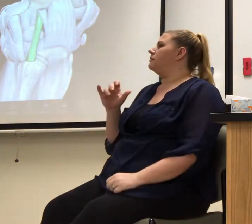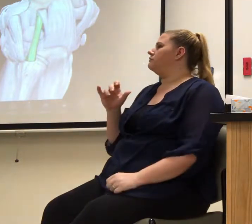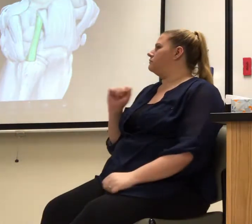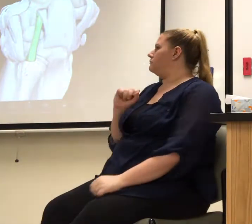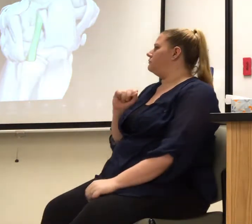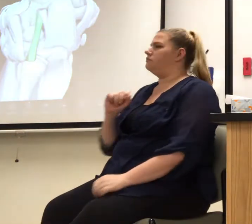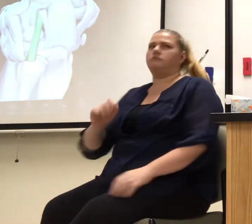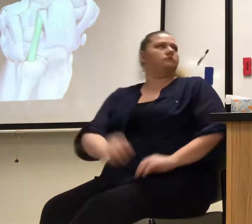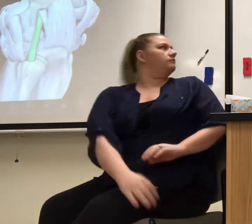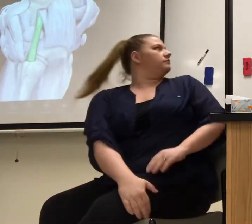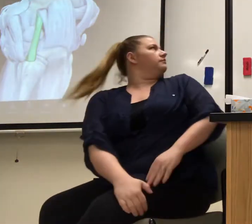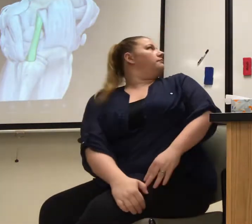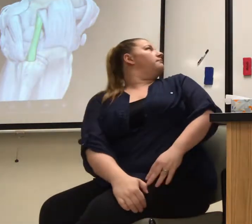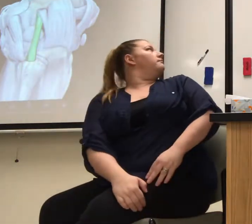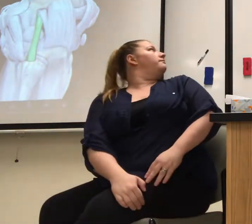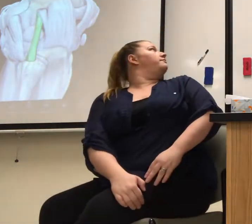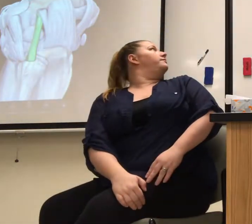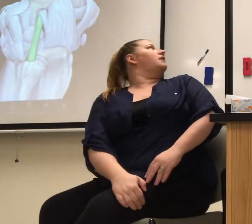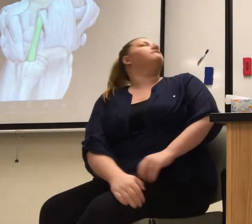Same thing.